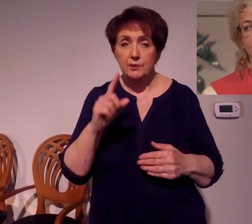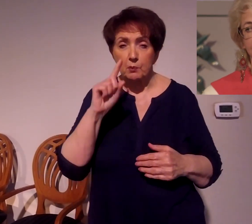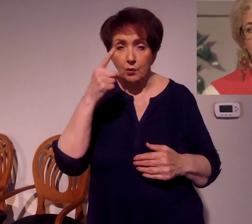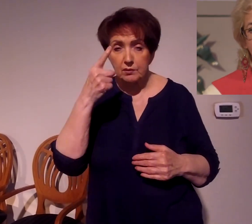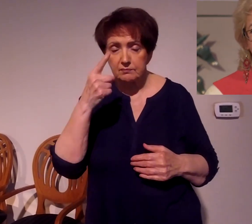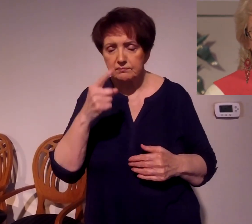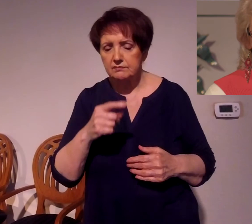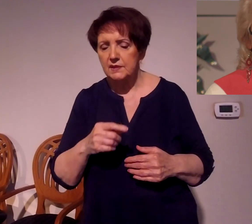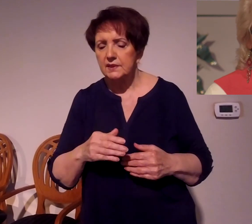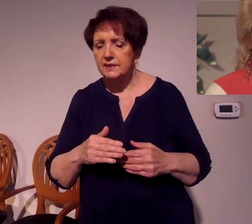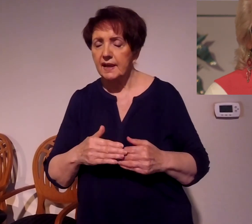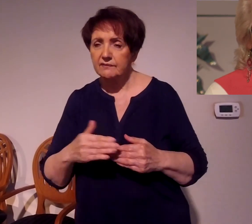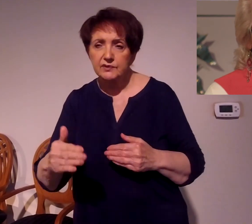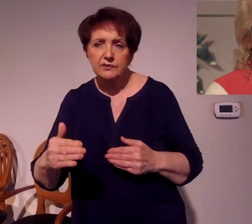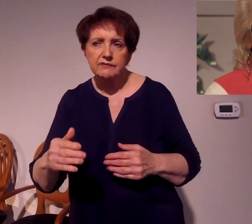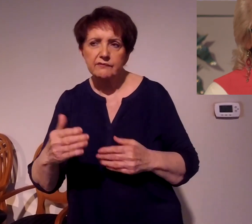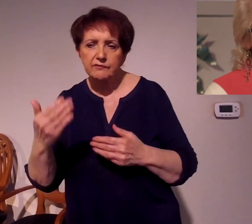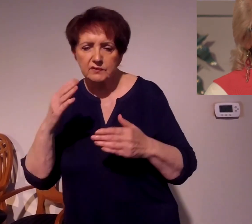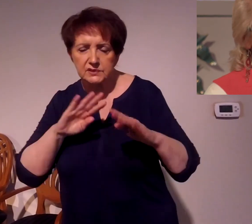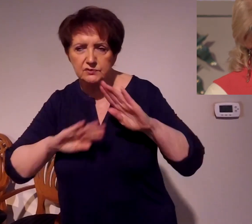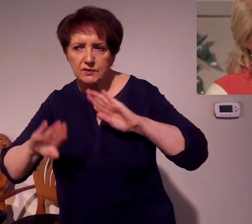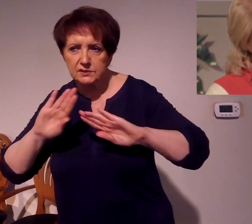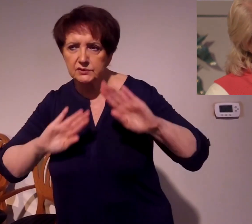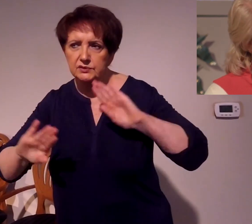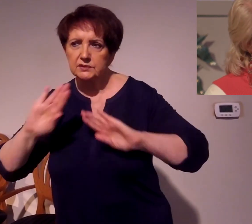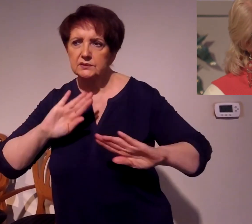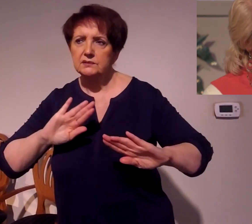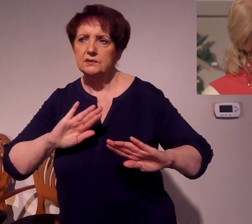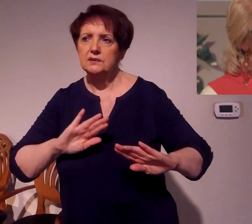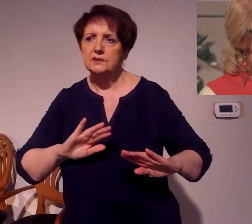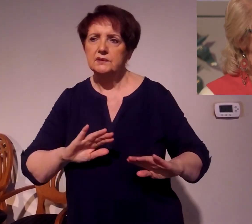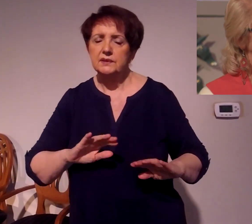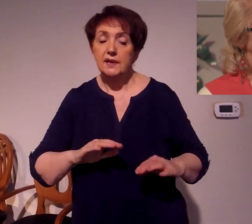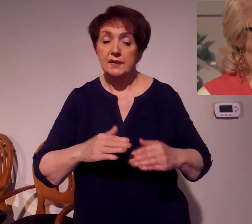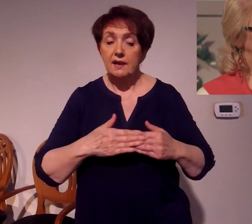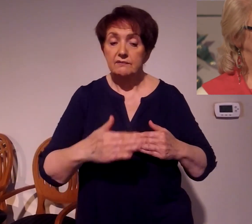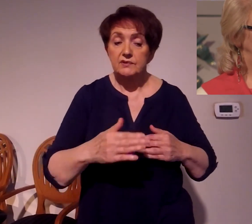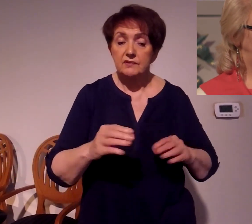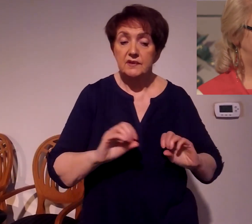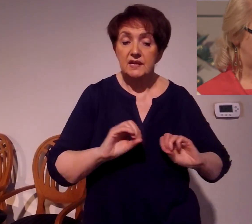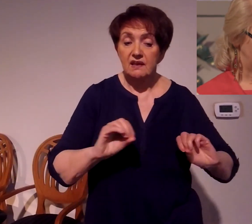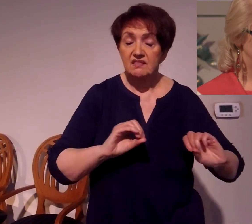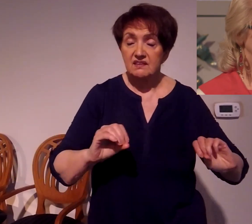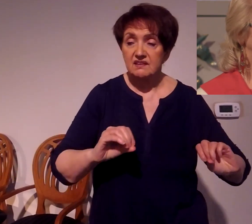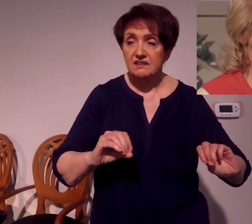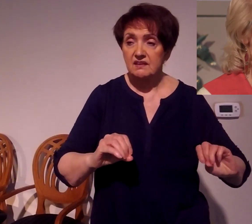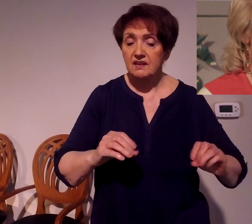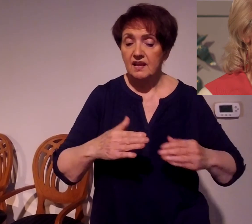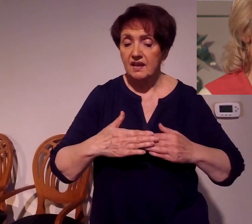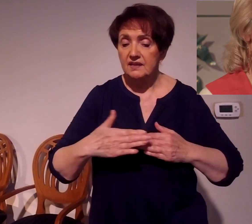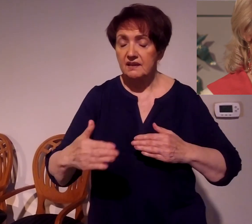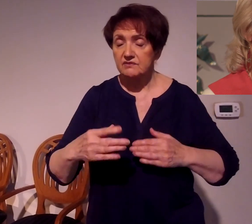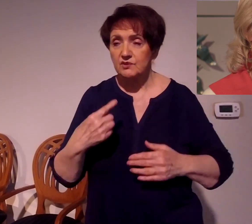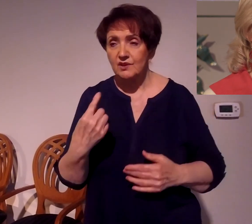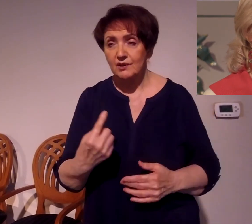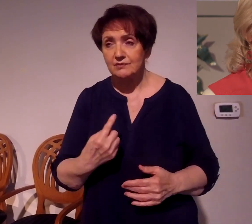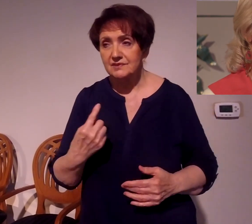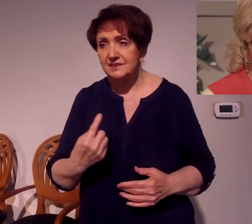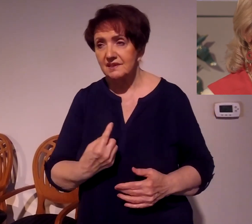the frustration and after the nothing and after the